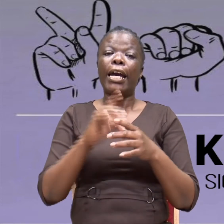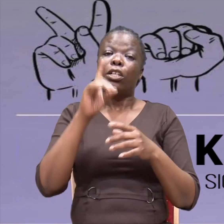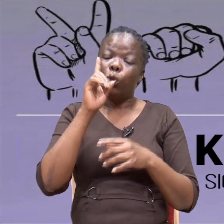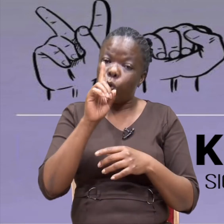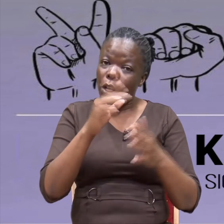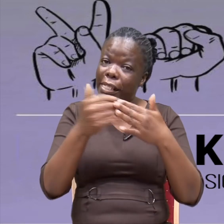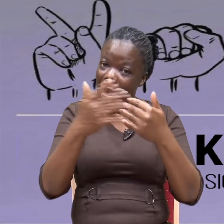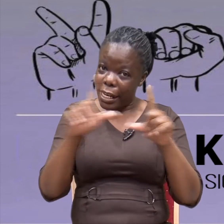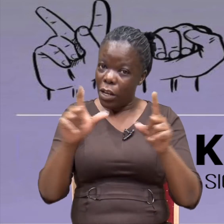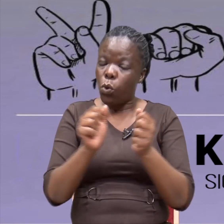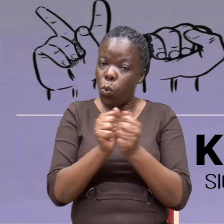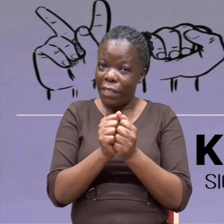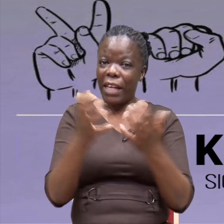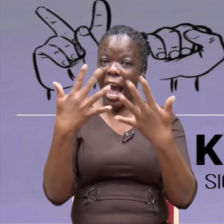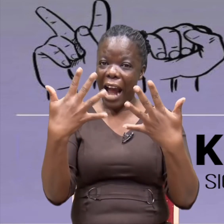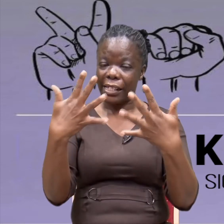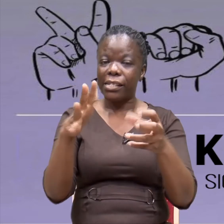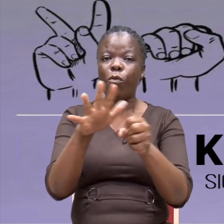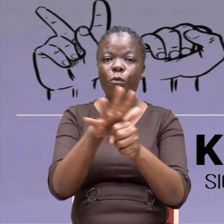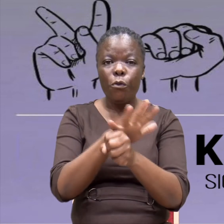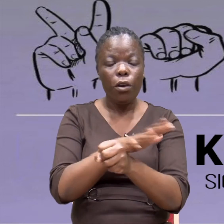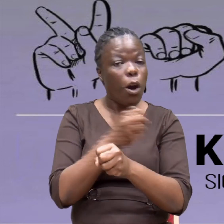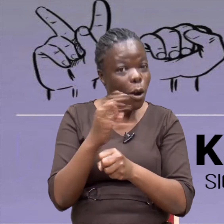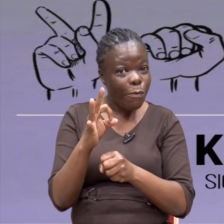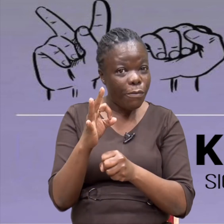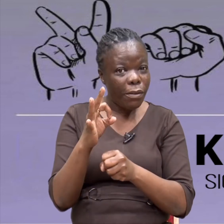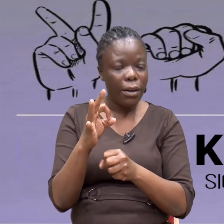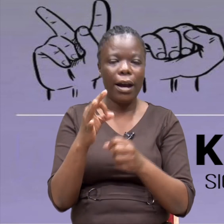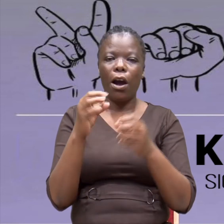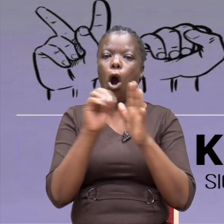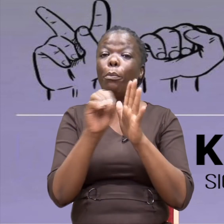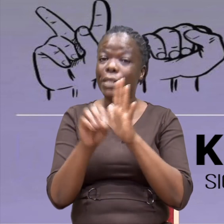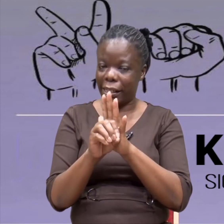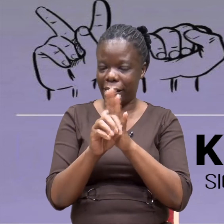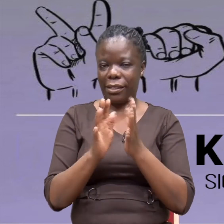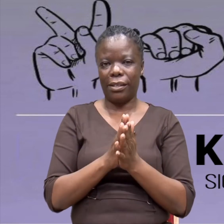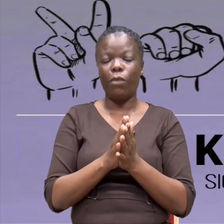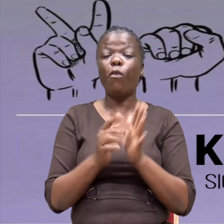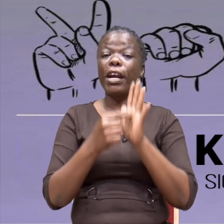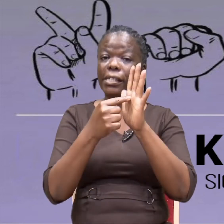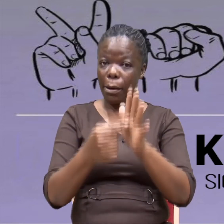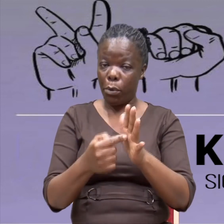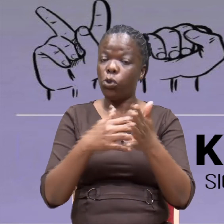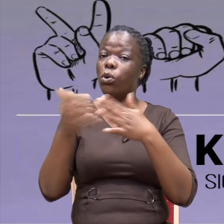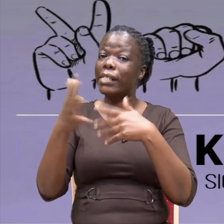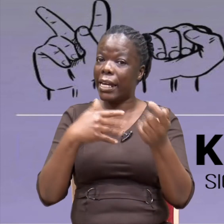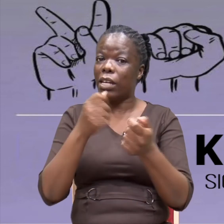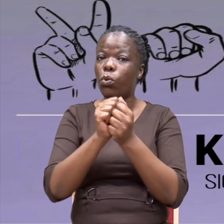Do not sign with hands full of objects. For example, you are signing with